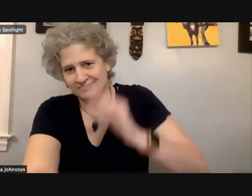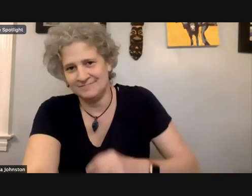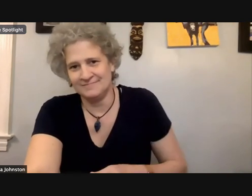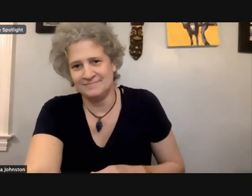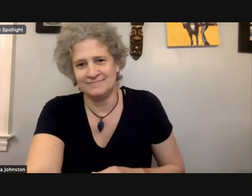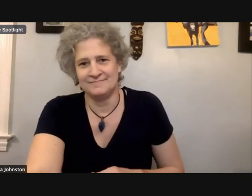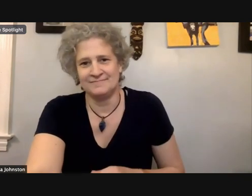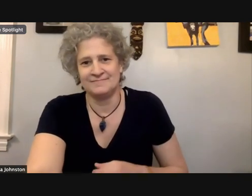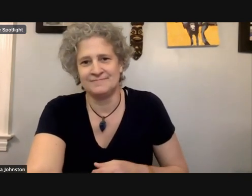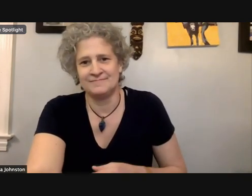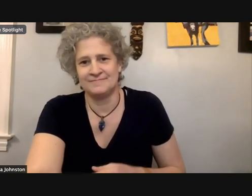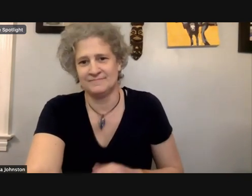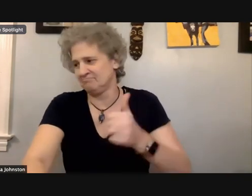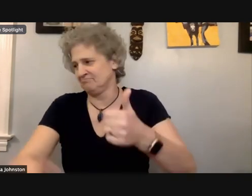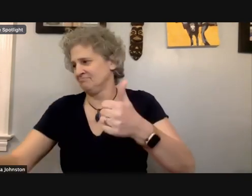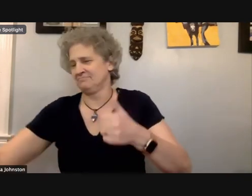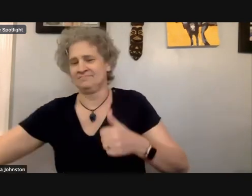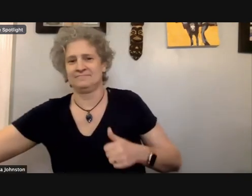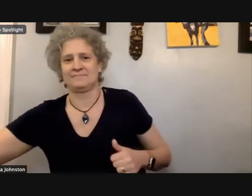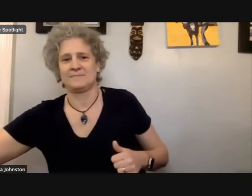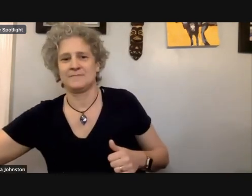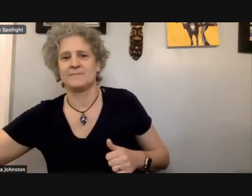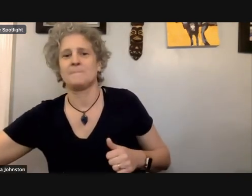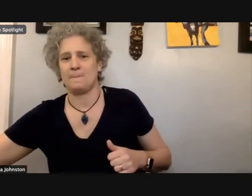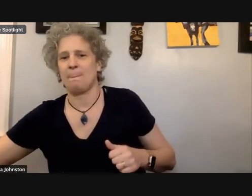All right, thank you. I want to make sure.